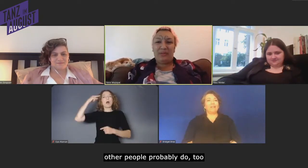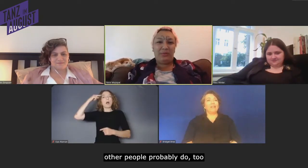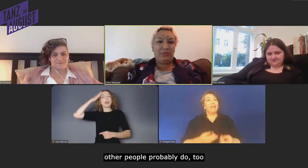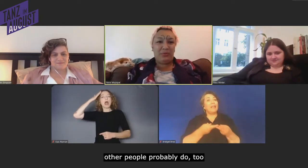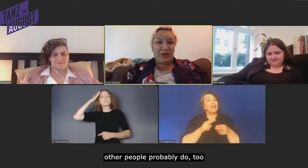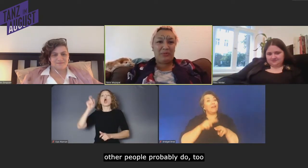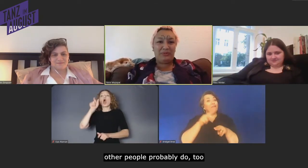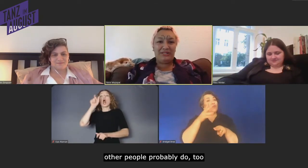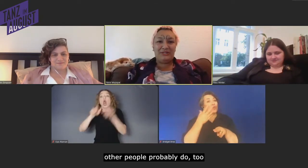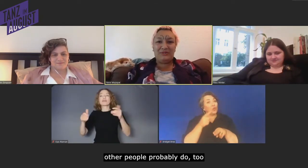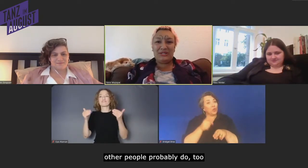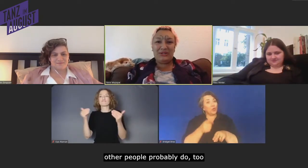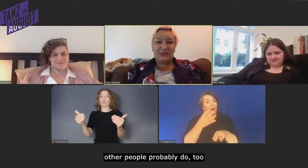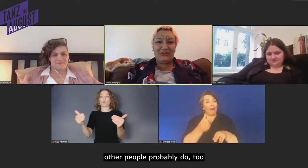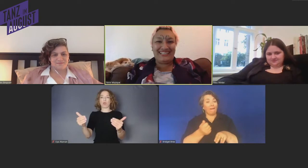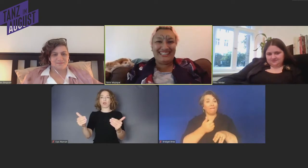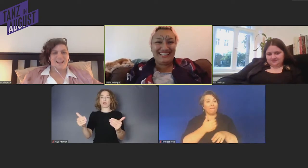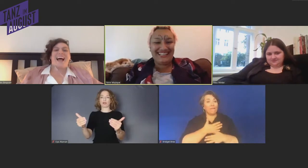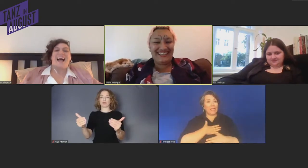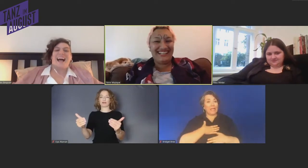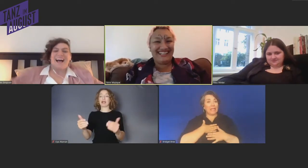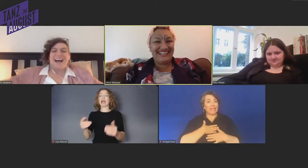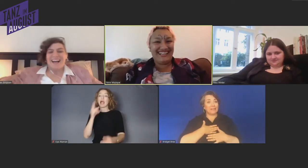other people probably do too.